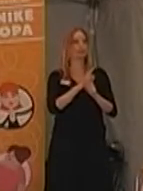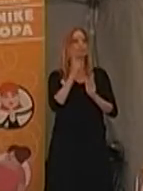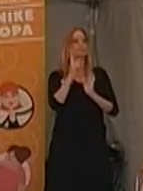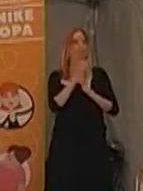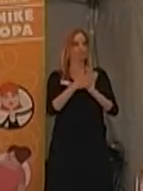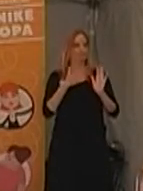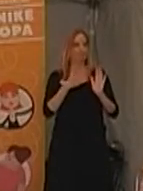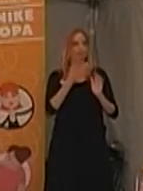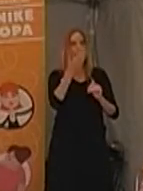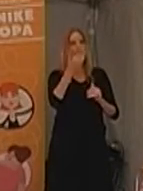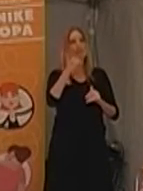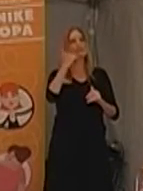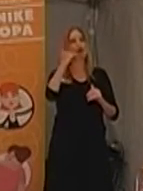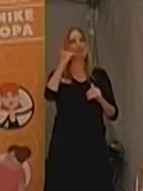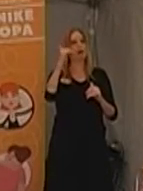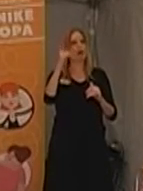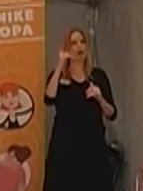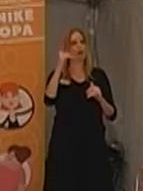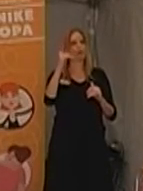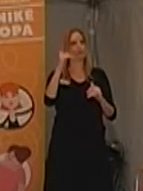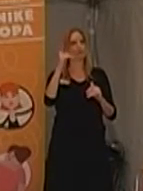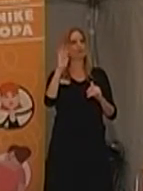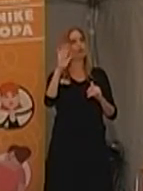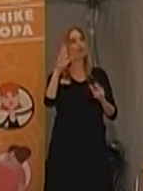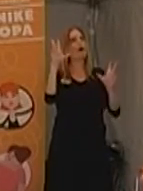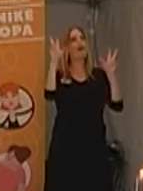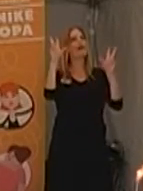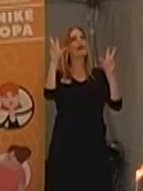rank very high on the happiness